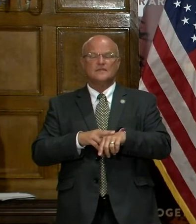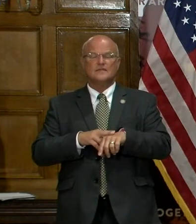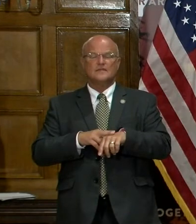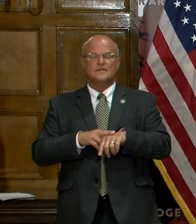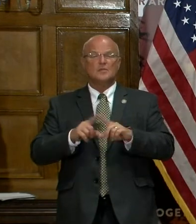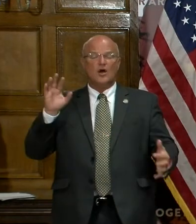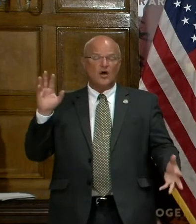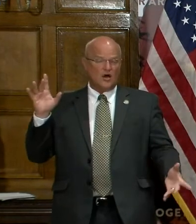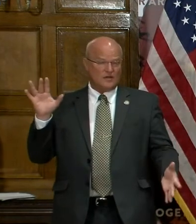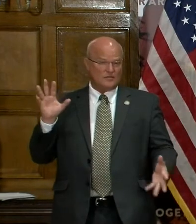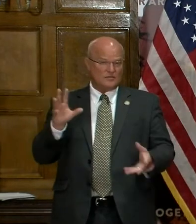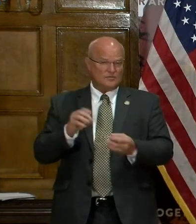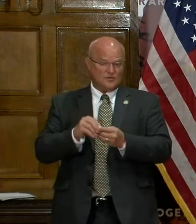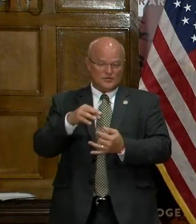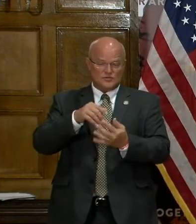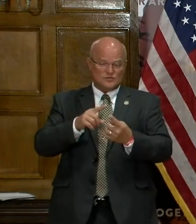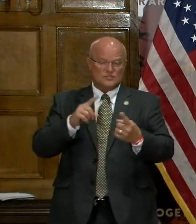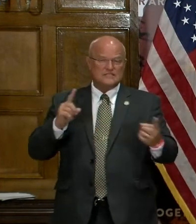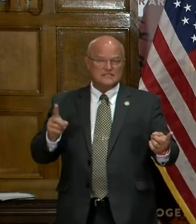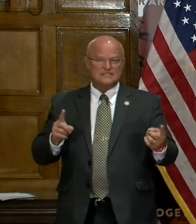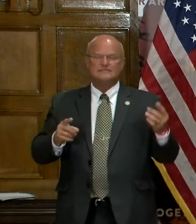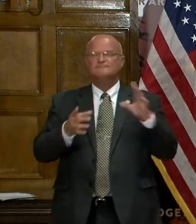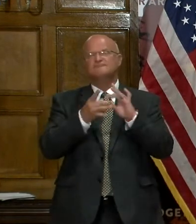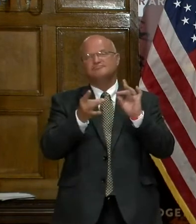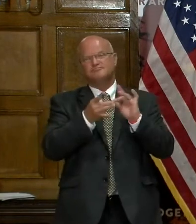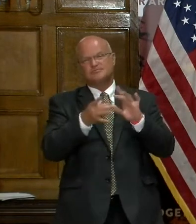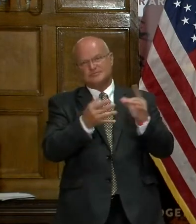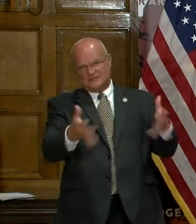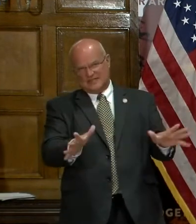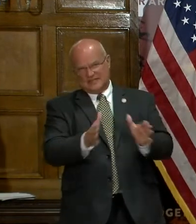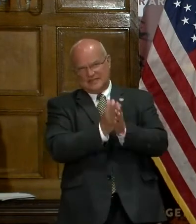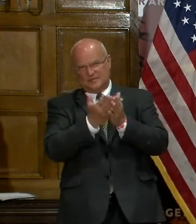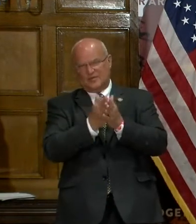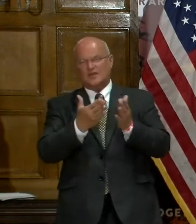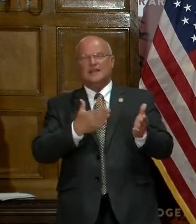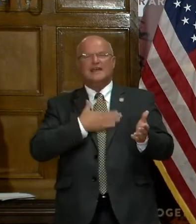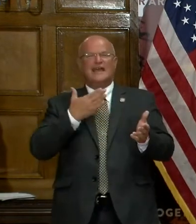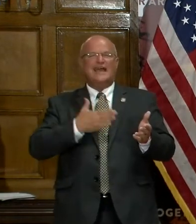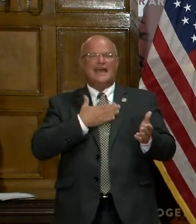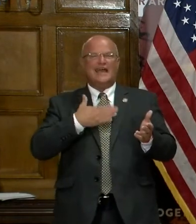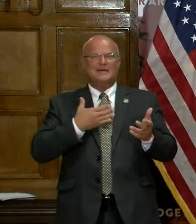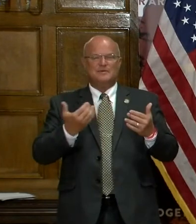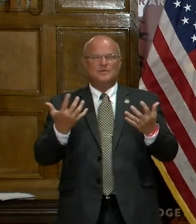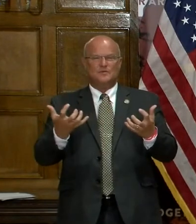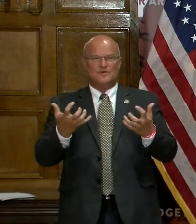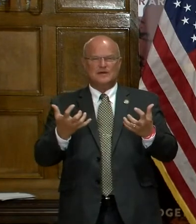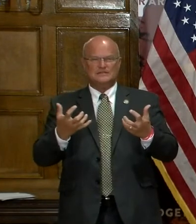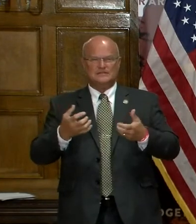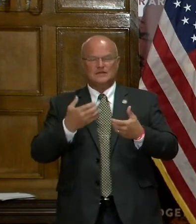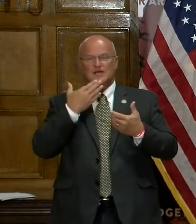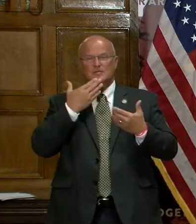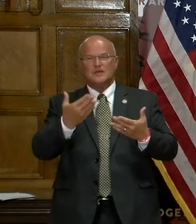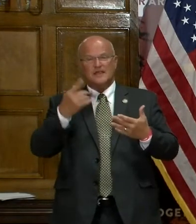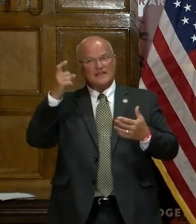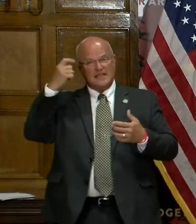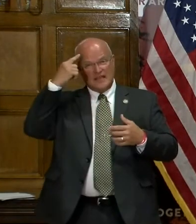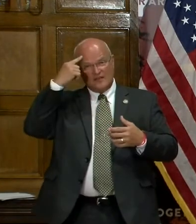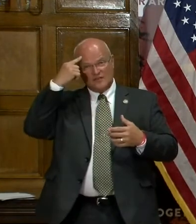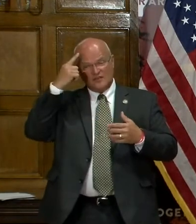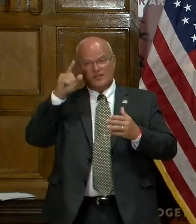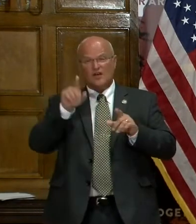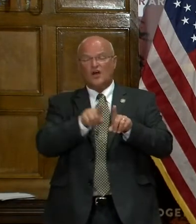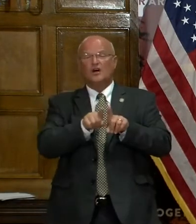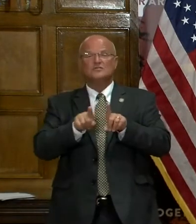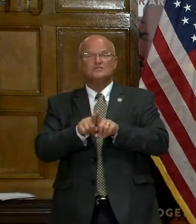but all of the social distancing, it's all covered in here, and we're very happy, and we want to give appreciation to the governor because